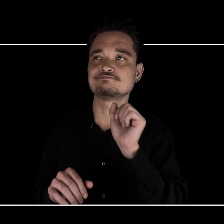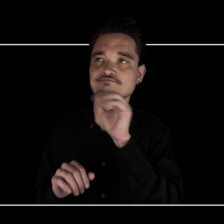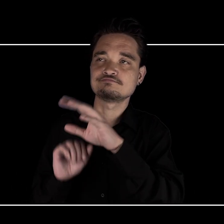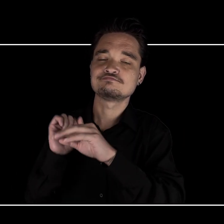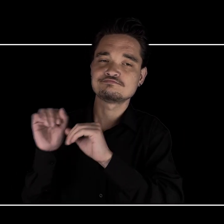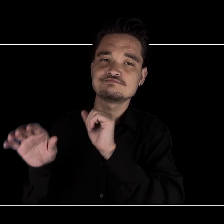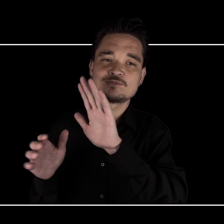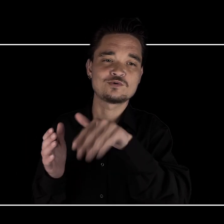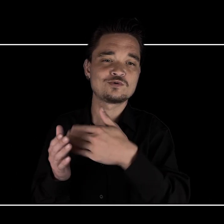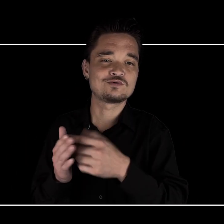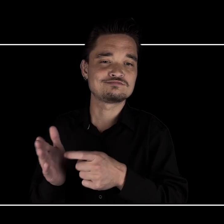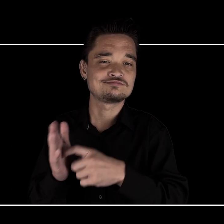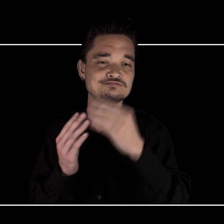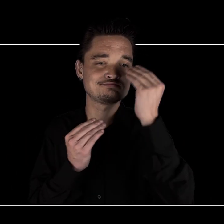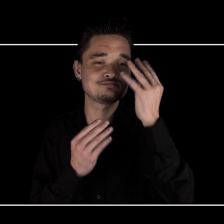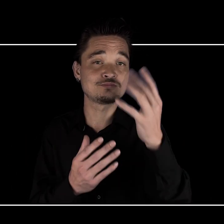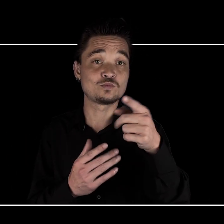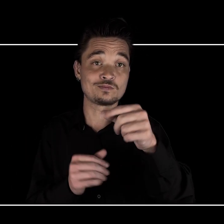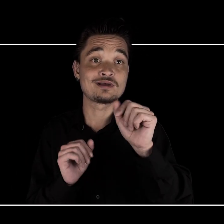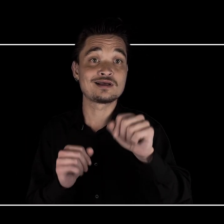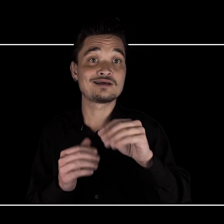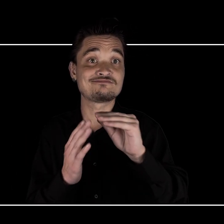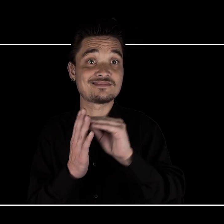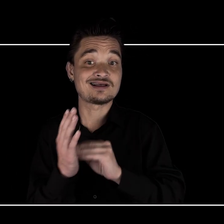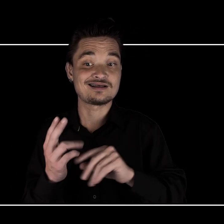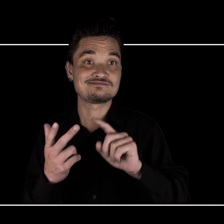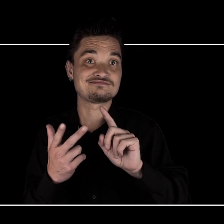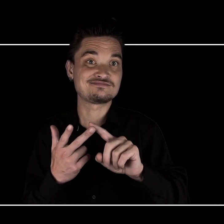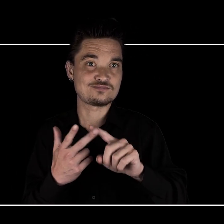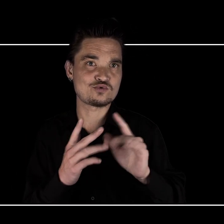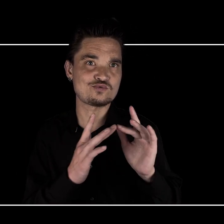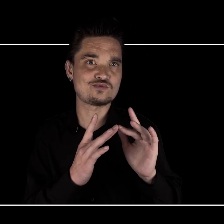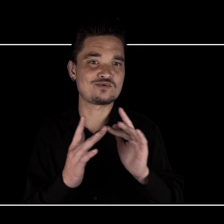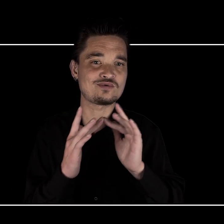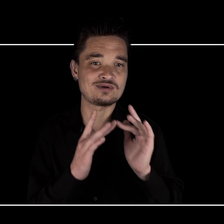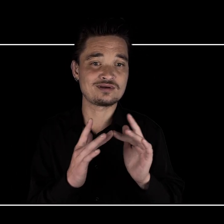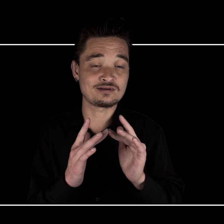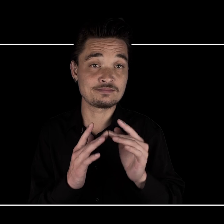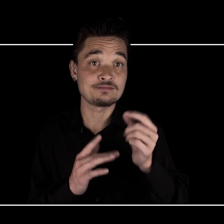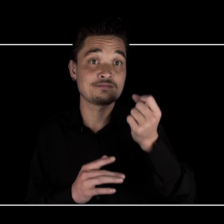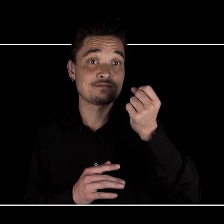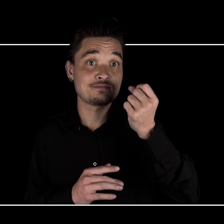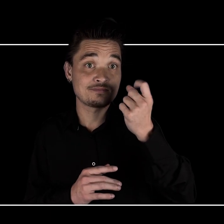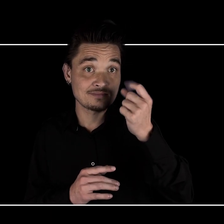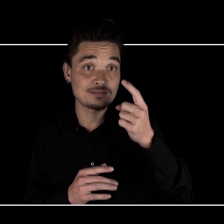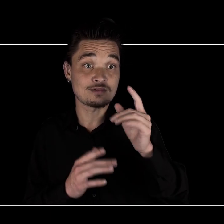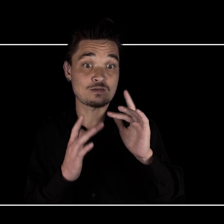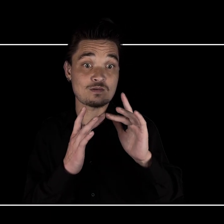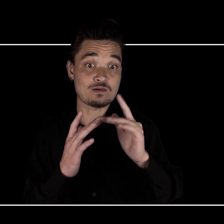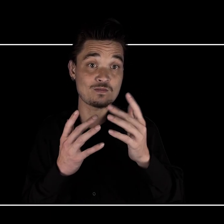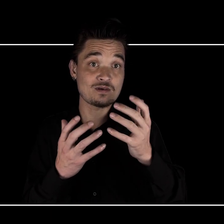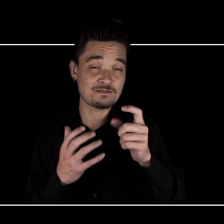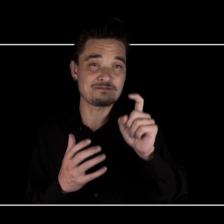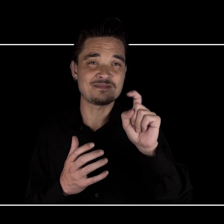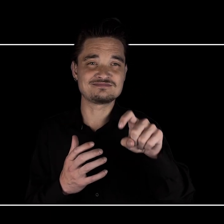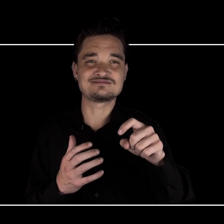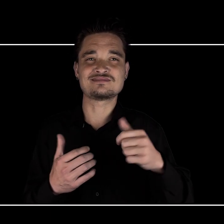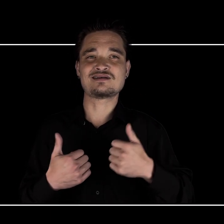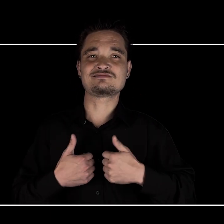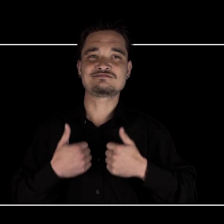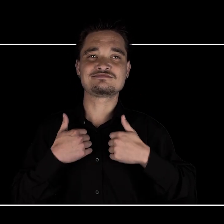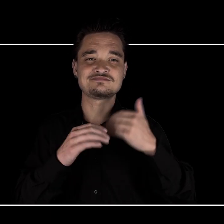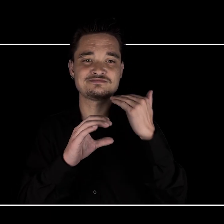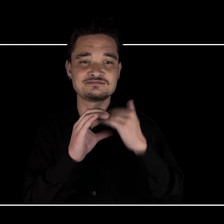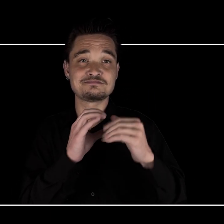line. You can also file your weekly claim online. To file a claim this way, you must have your own